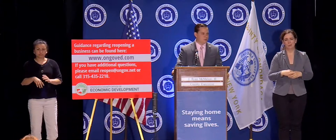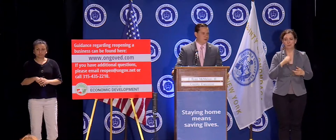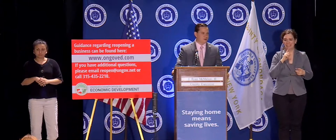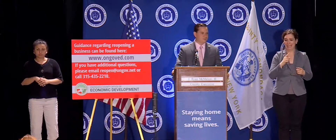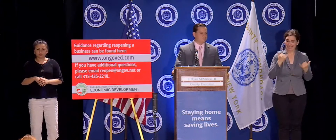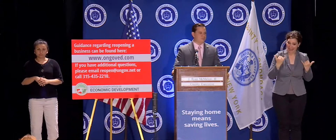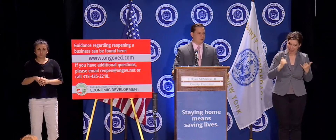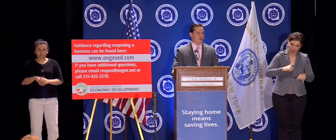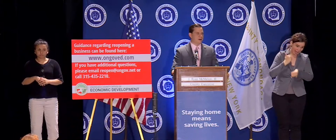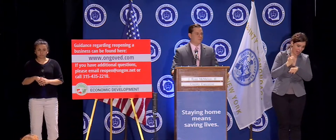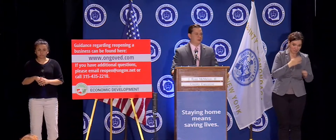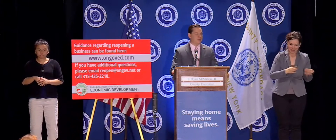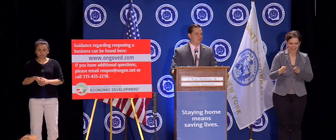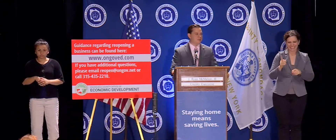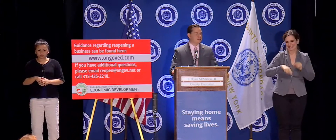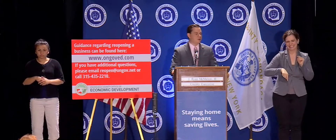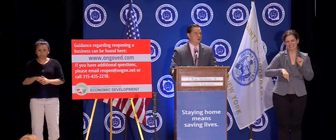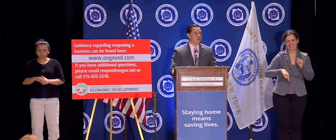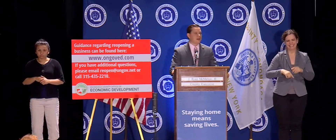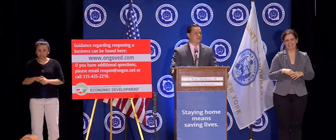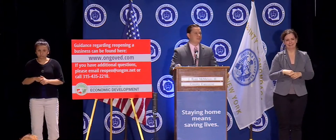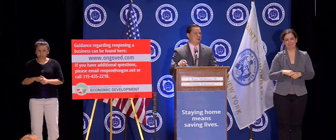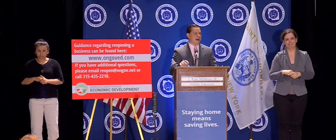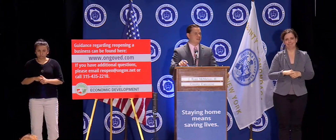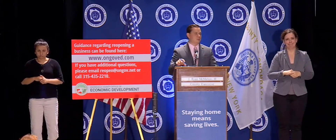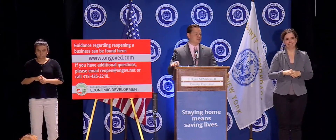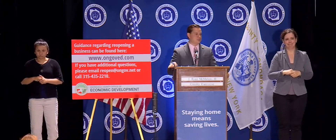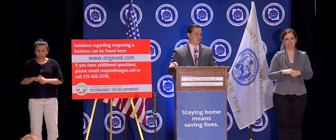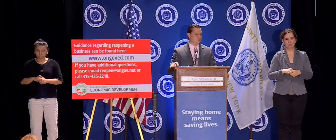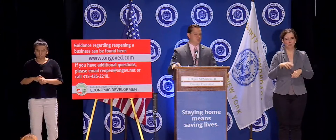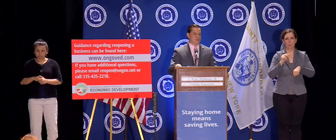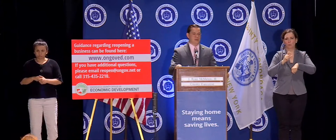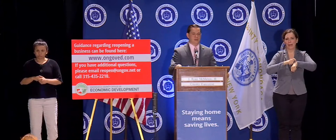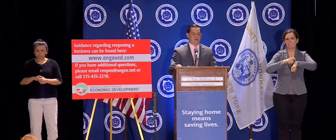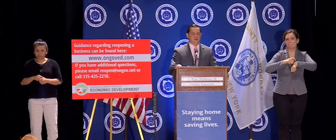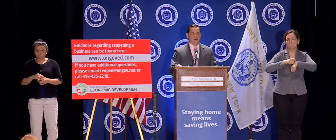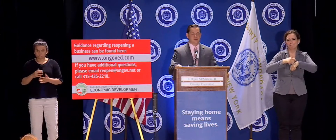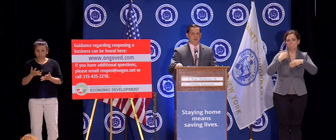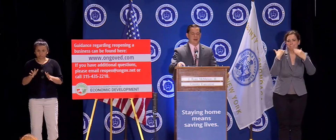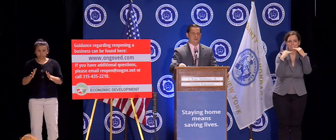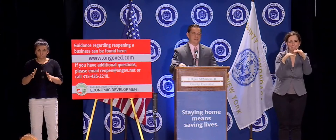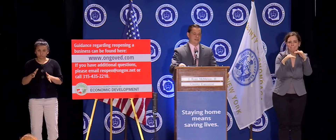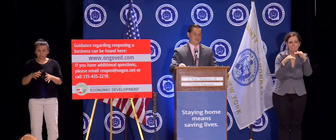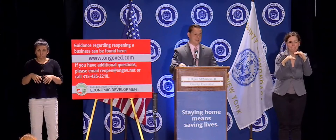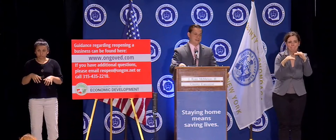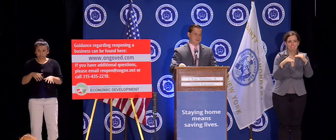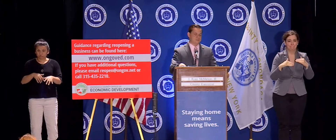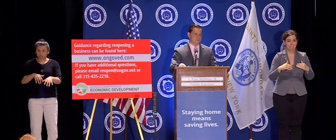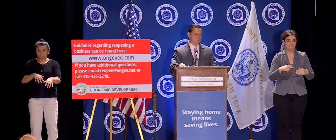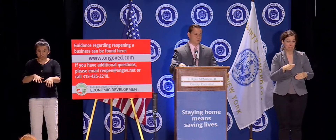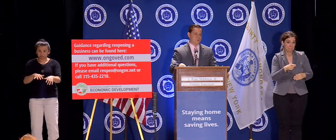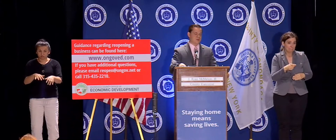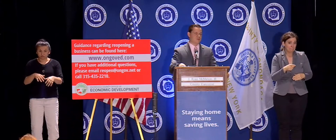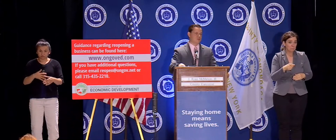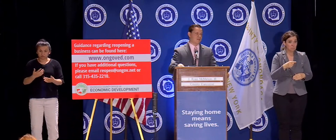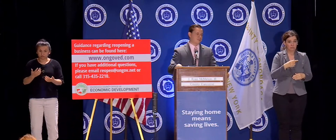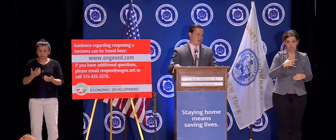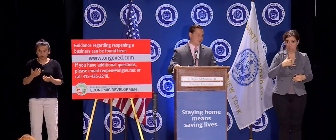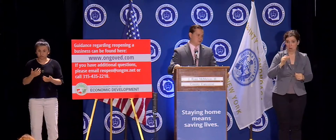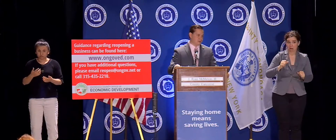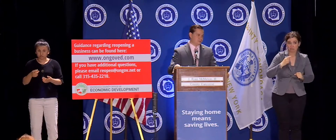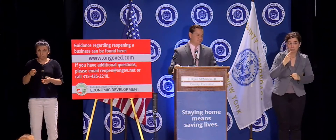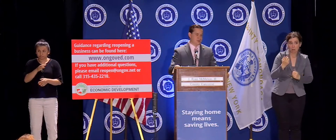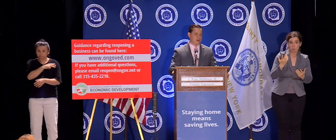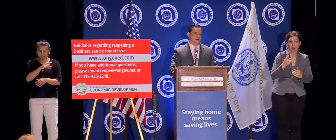You're going to break it up. I mean, so it's an impossible situation to be in. So common sense says that you just